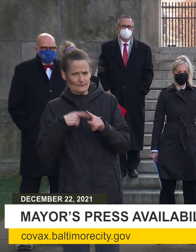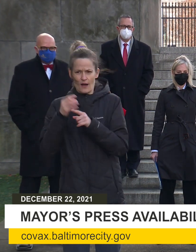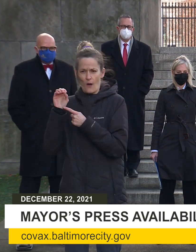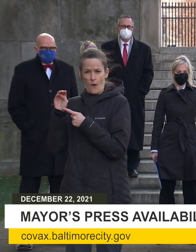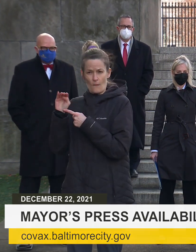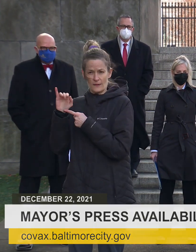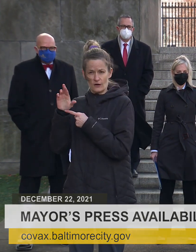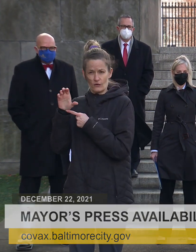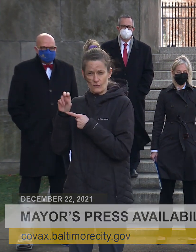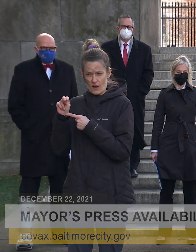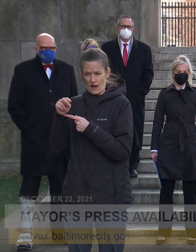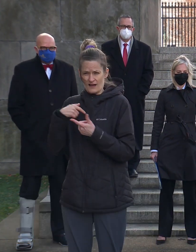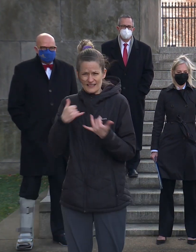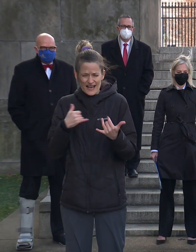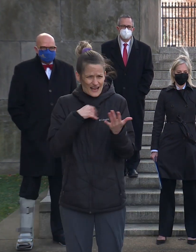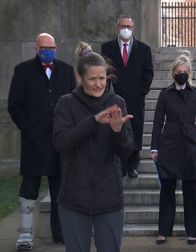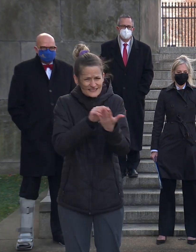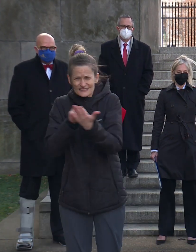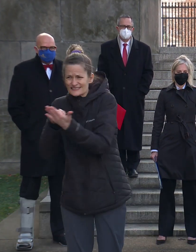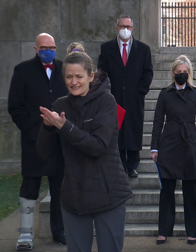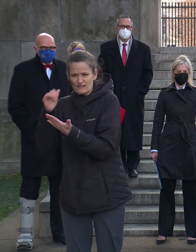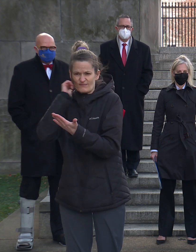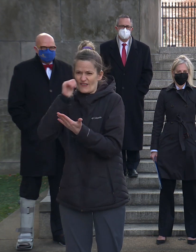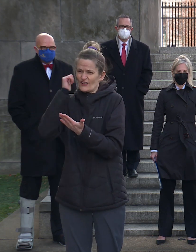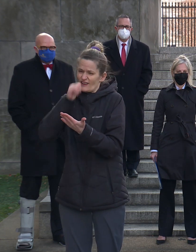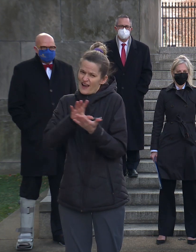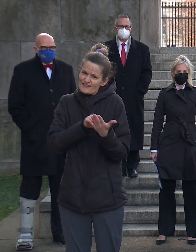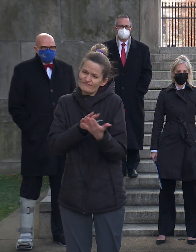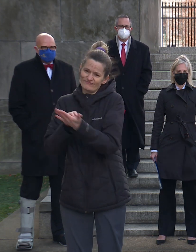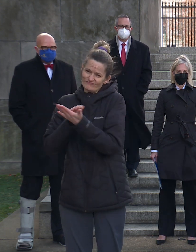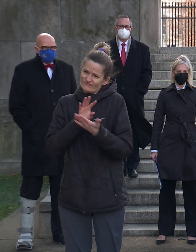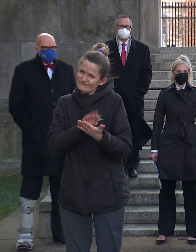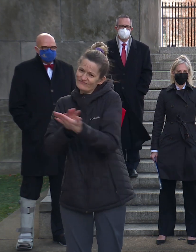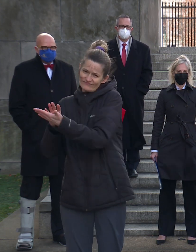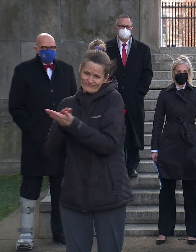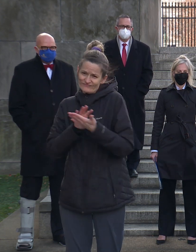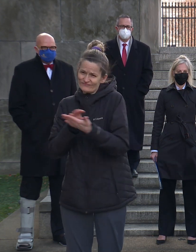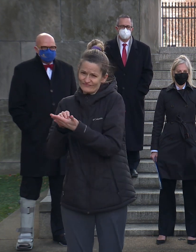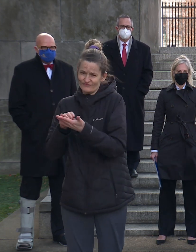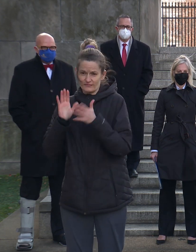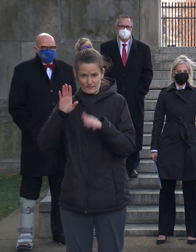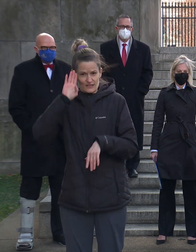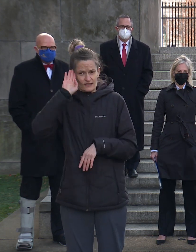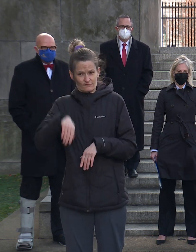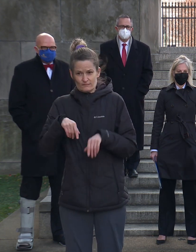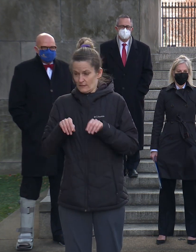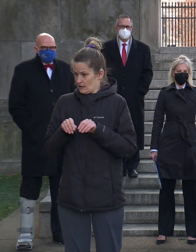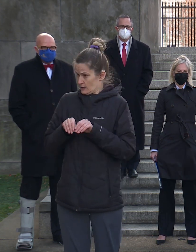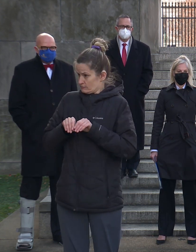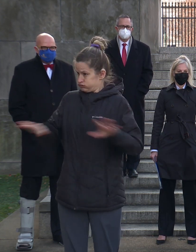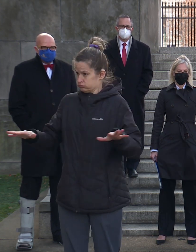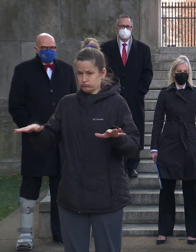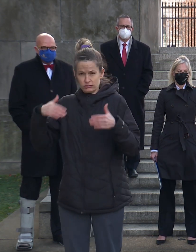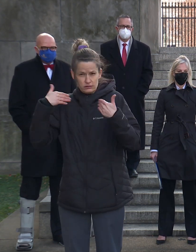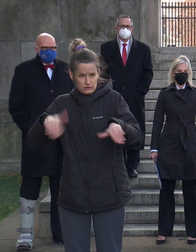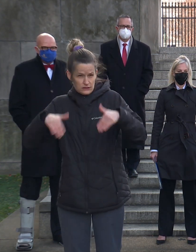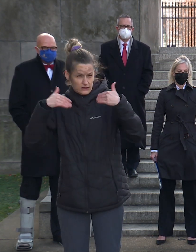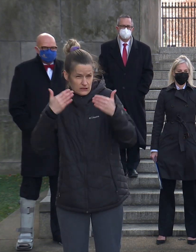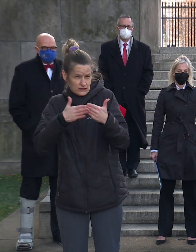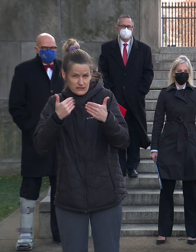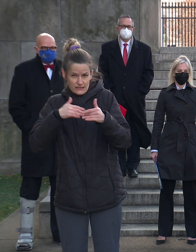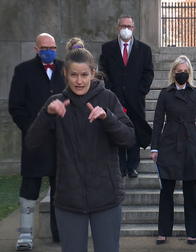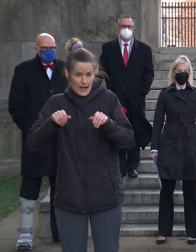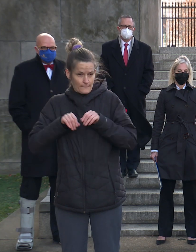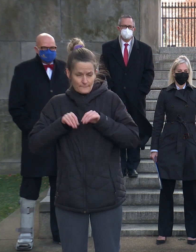Omicron variant every day. What we do know is that the Omicron variant spreads quicker or more easily from person to person, and per